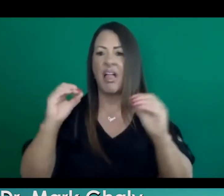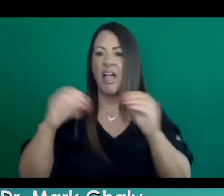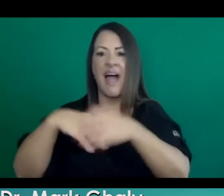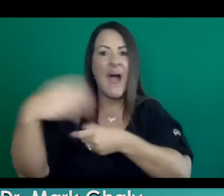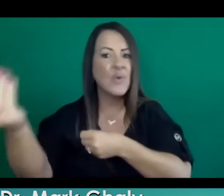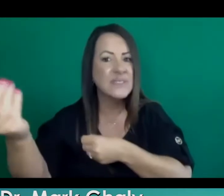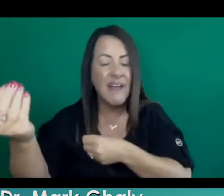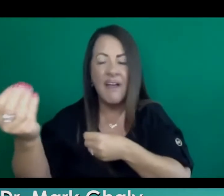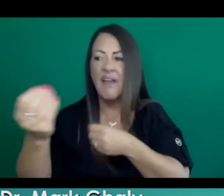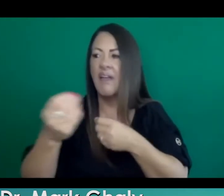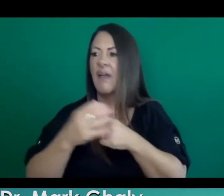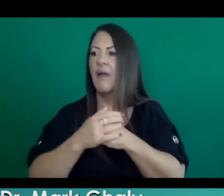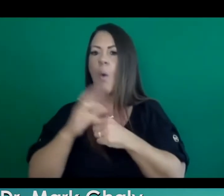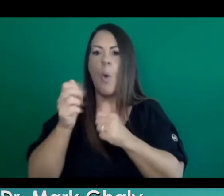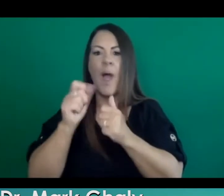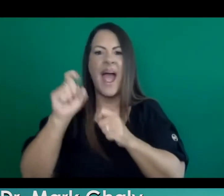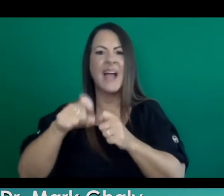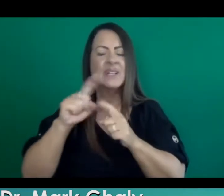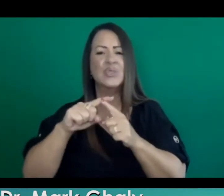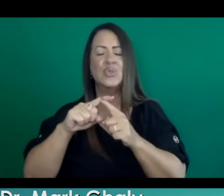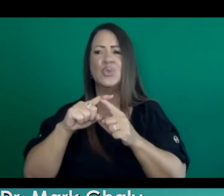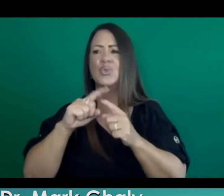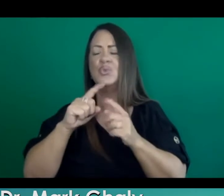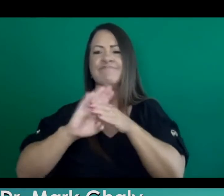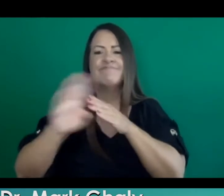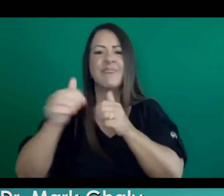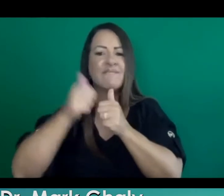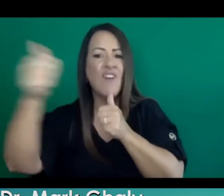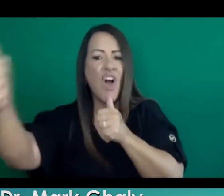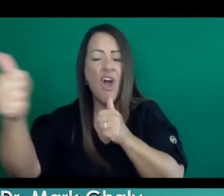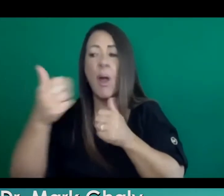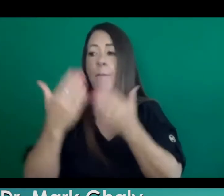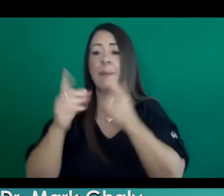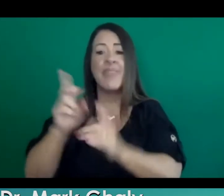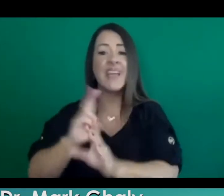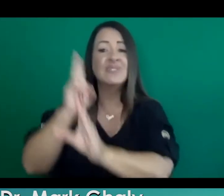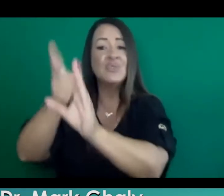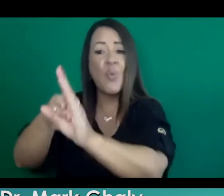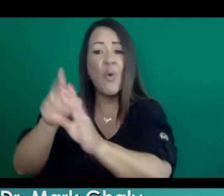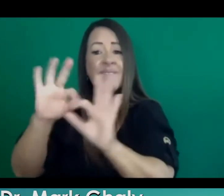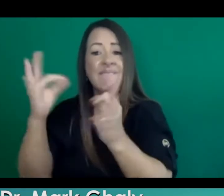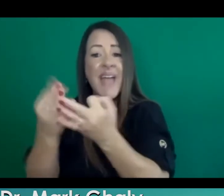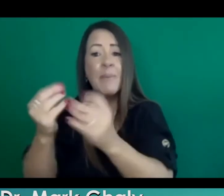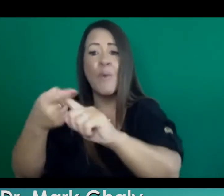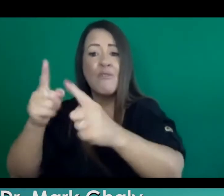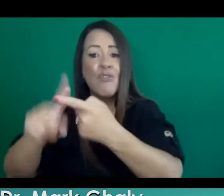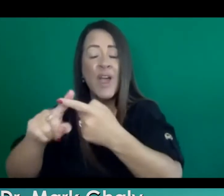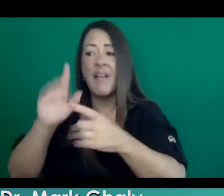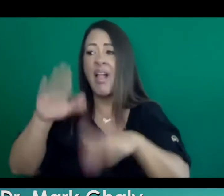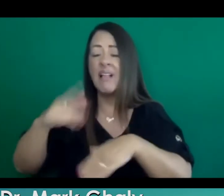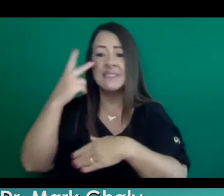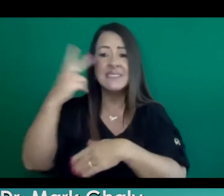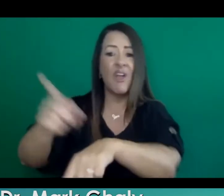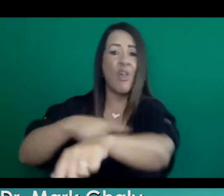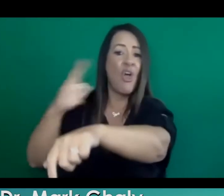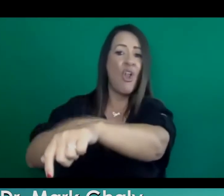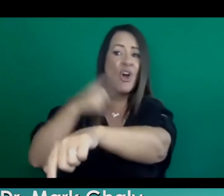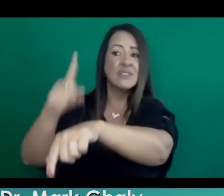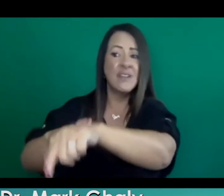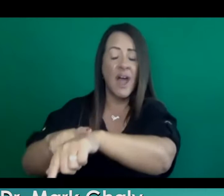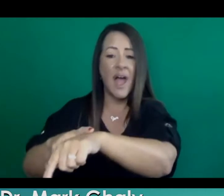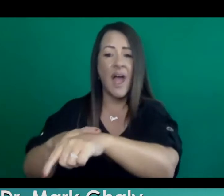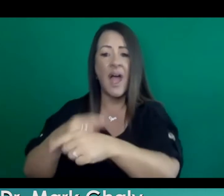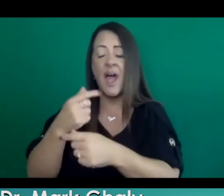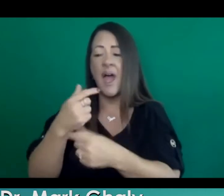time this far away from home, they may be staying with friends and family, loved ones that they haven't seen in weeks or months.